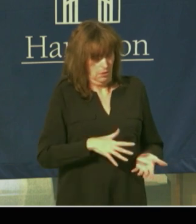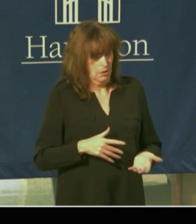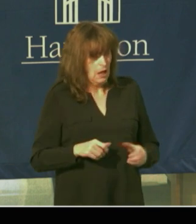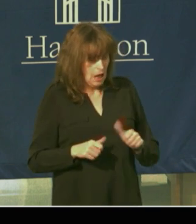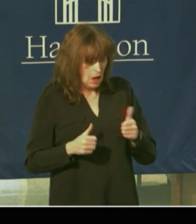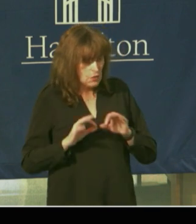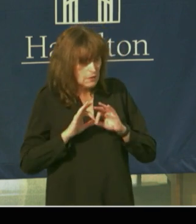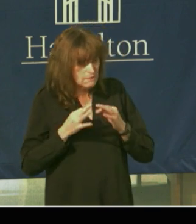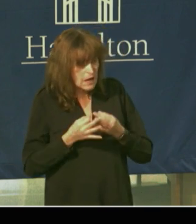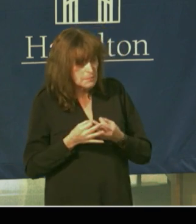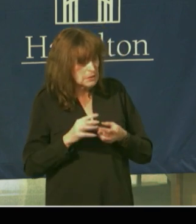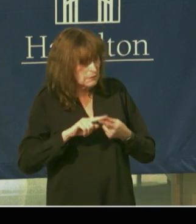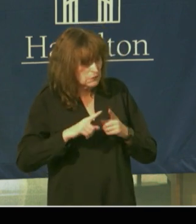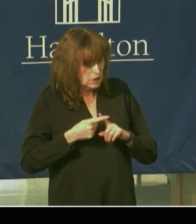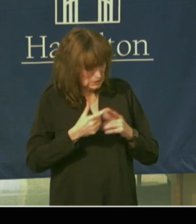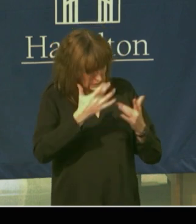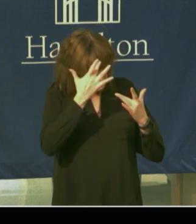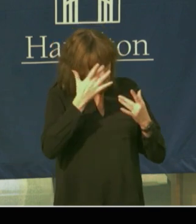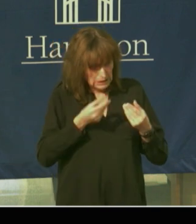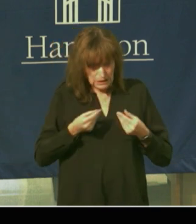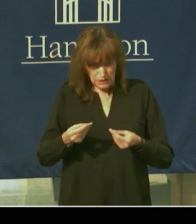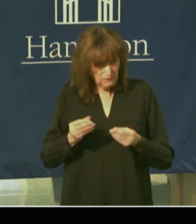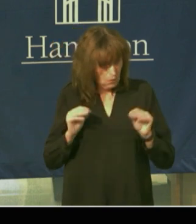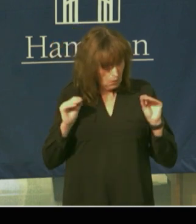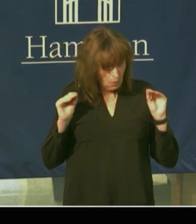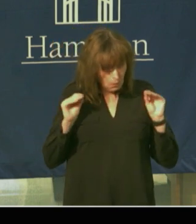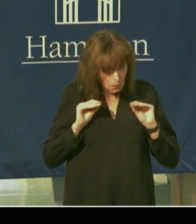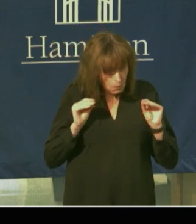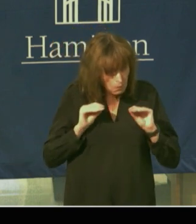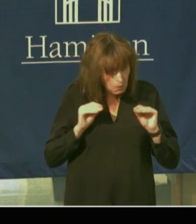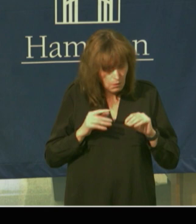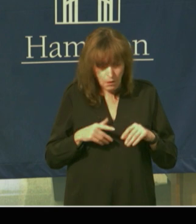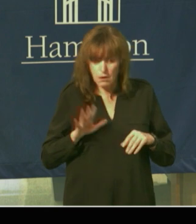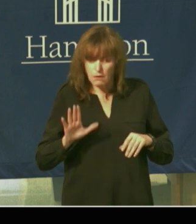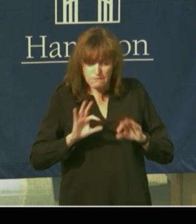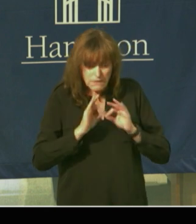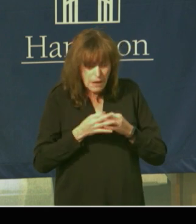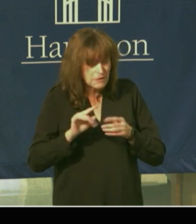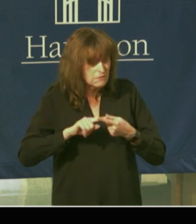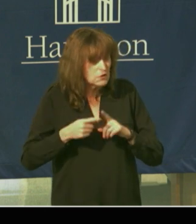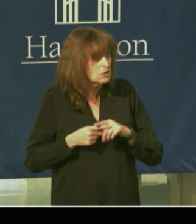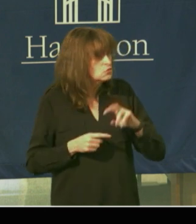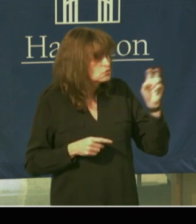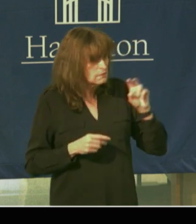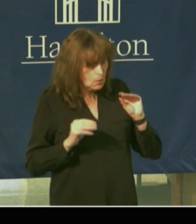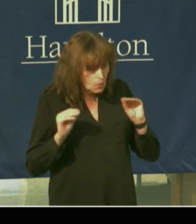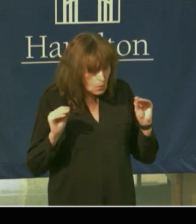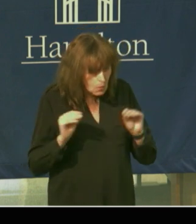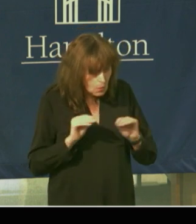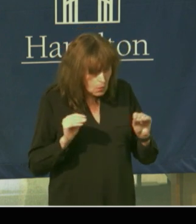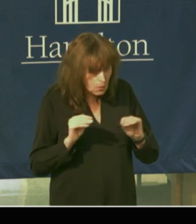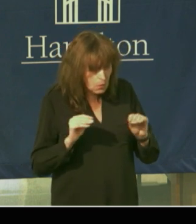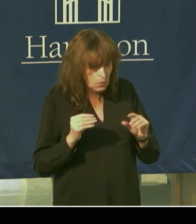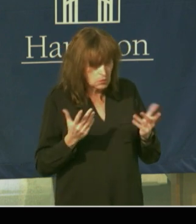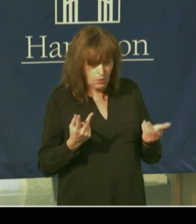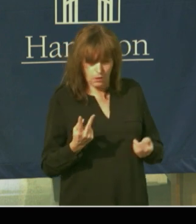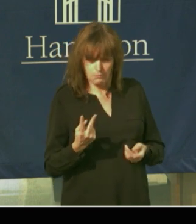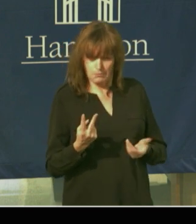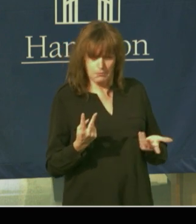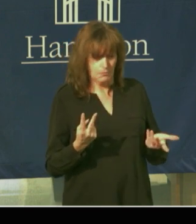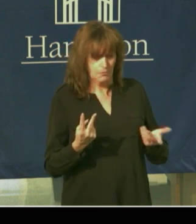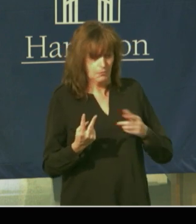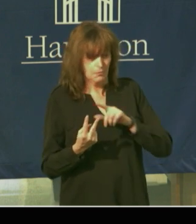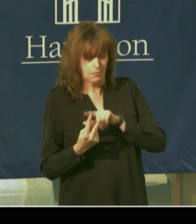that have that international travel. So somewhere in their kind of usual processes of moving around, they